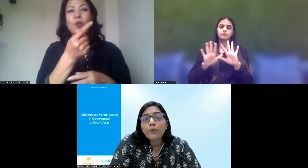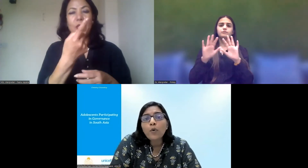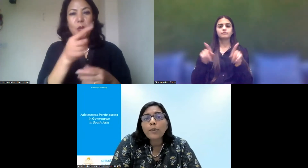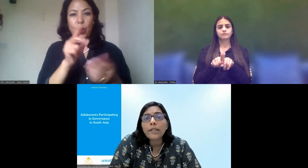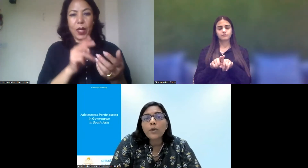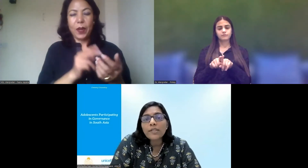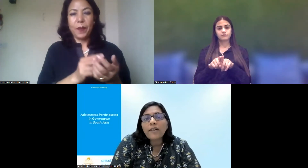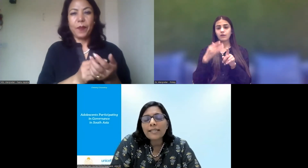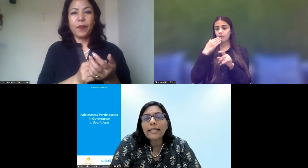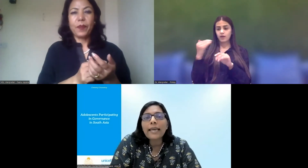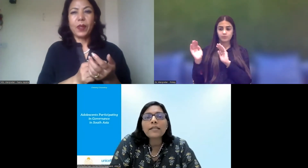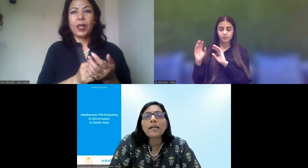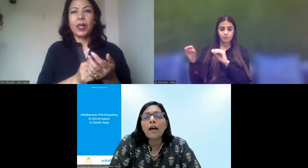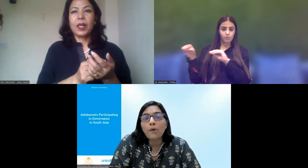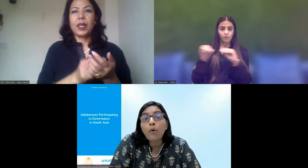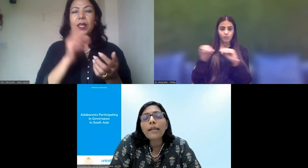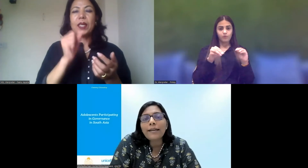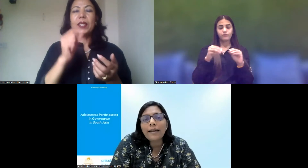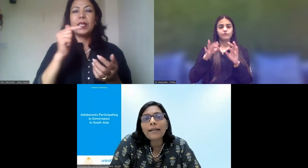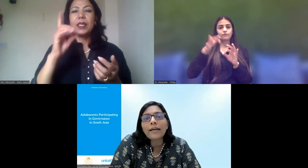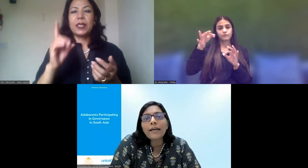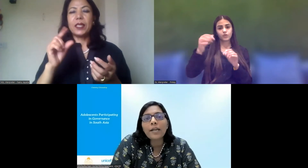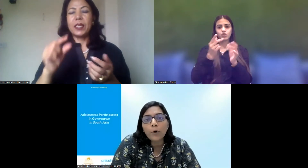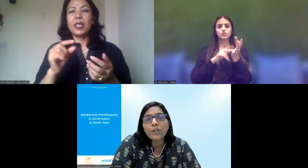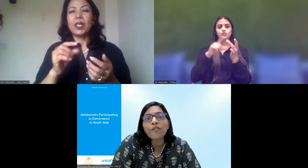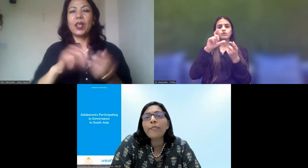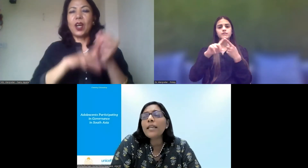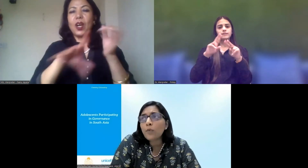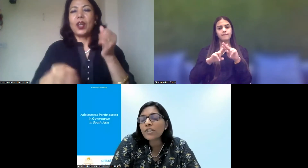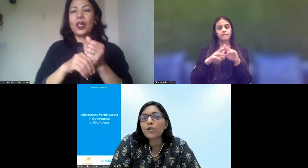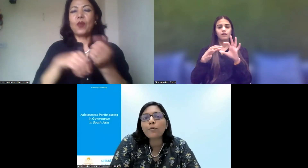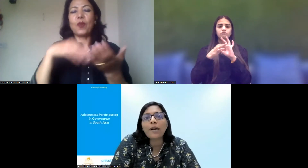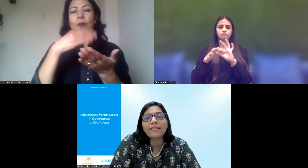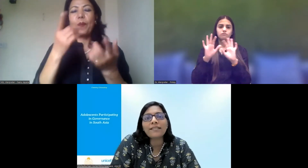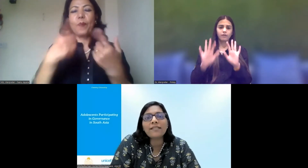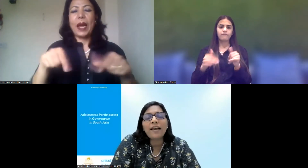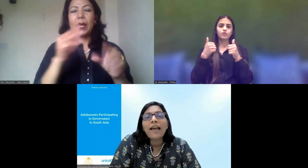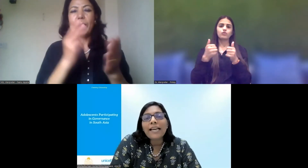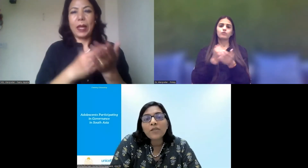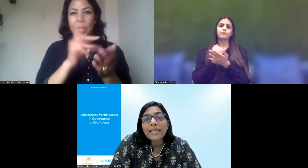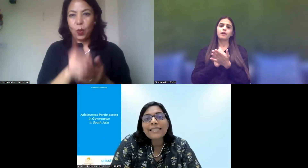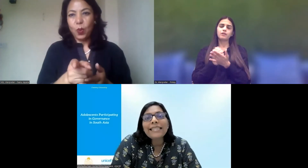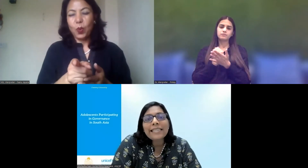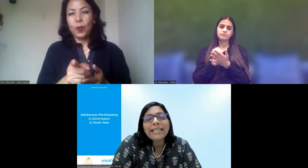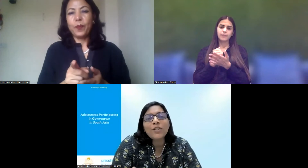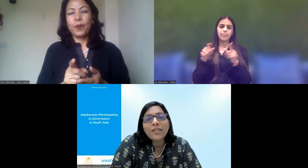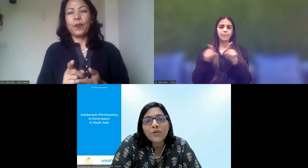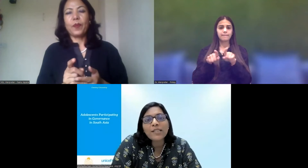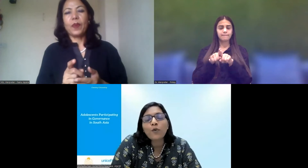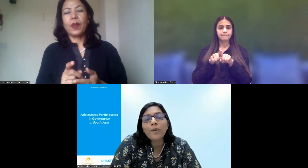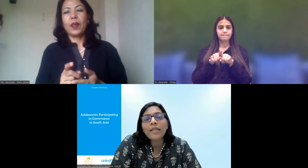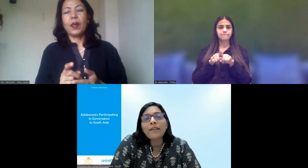move forward, UNICEF has a greater role in creating a repository of many more such good practices, as well as instilling